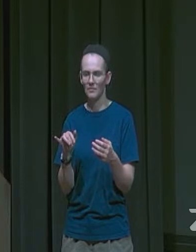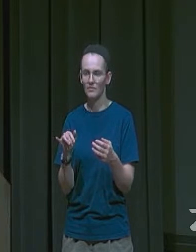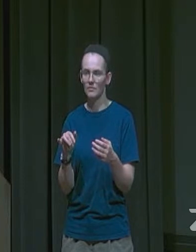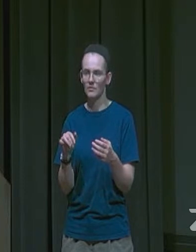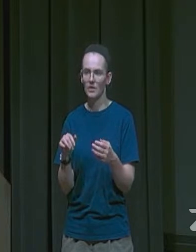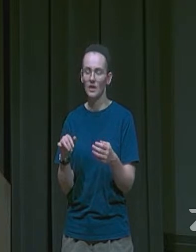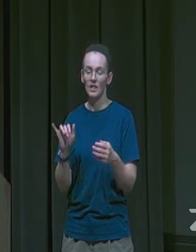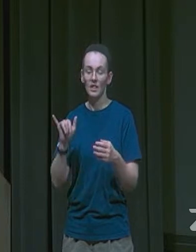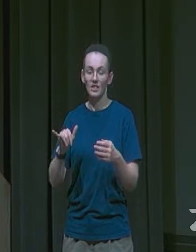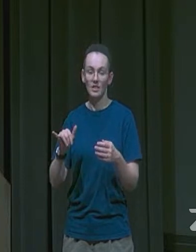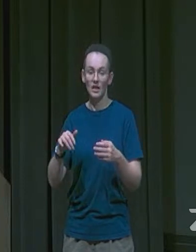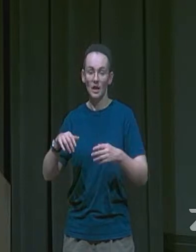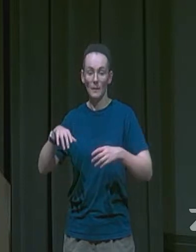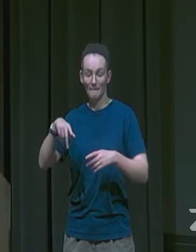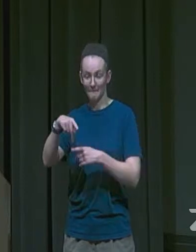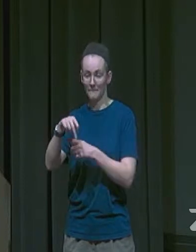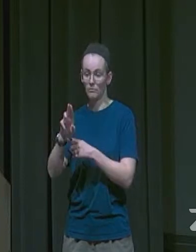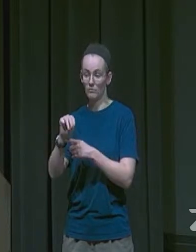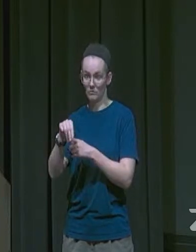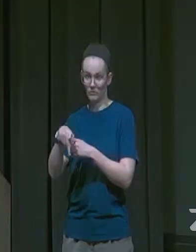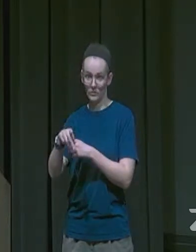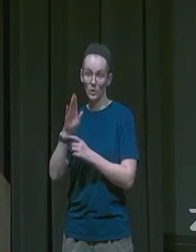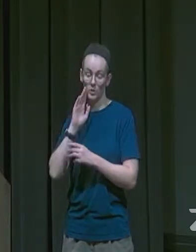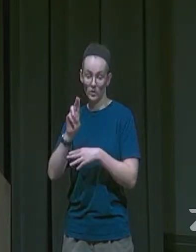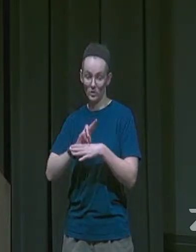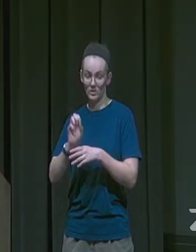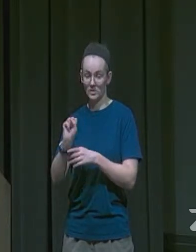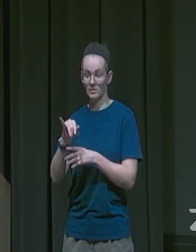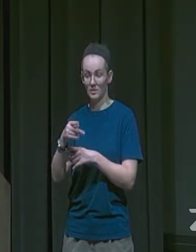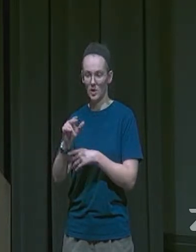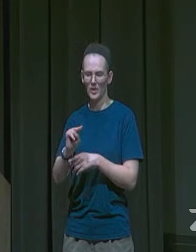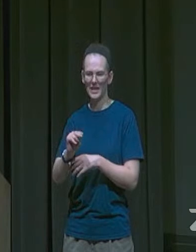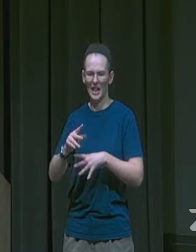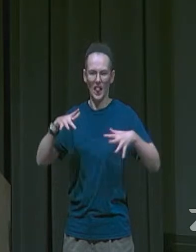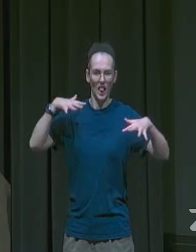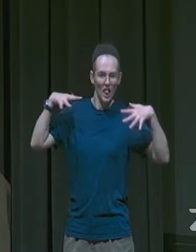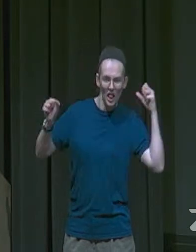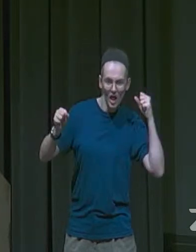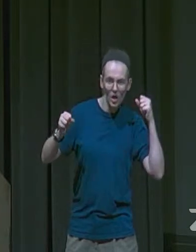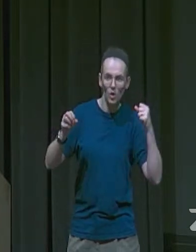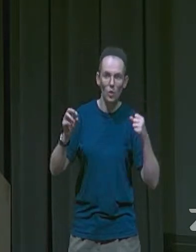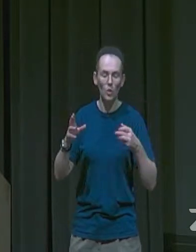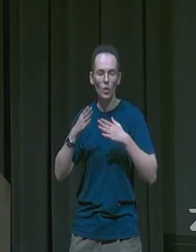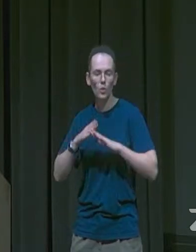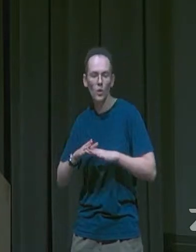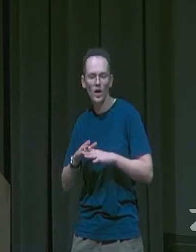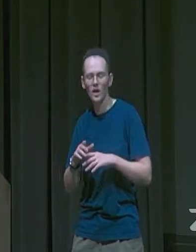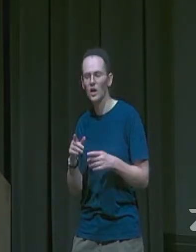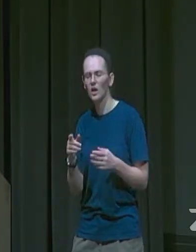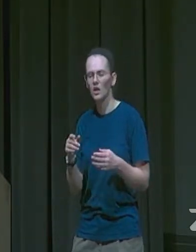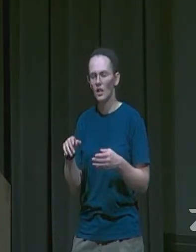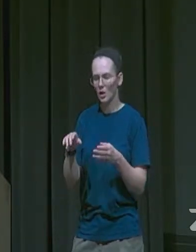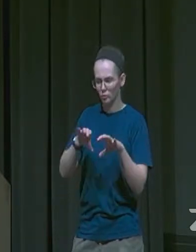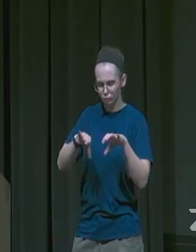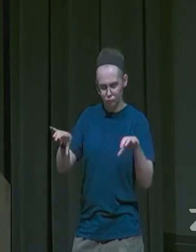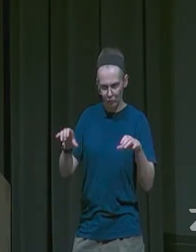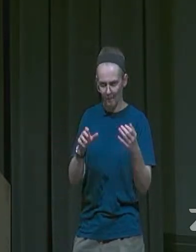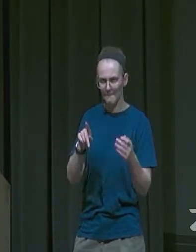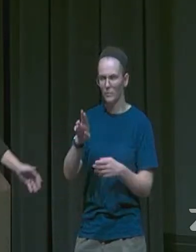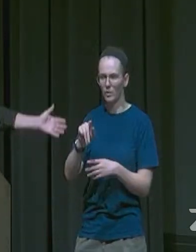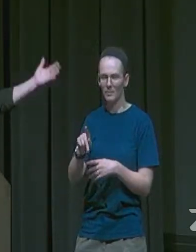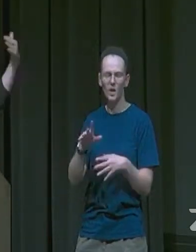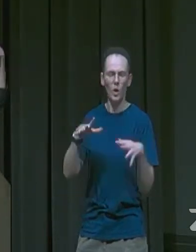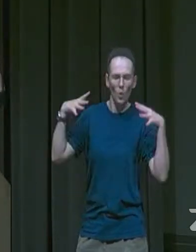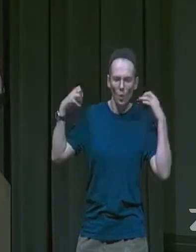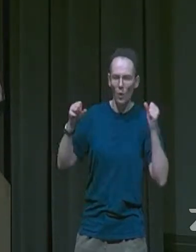how noisy are those pumps that Courtney mentioned to get the stuff to where it needs to go? Thank you. You